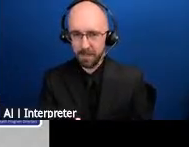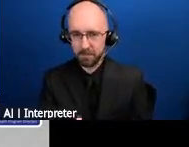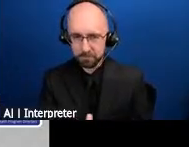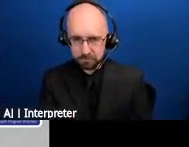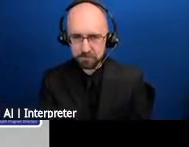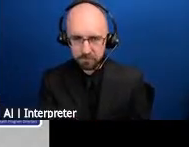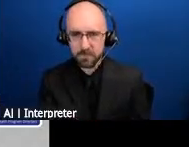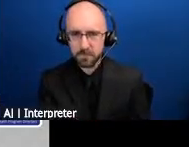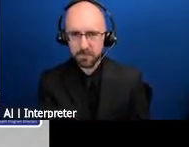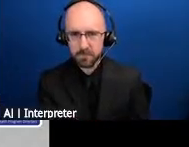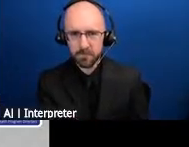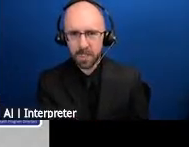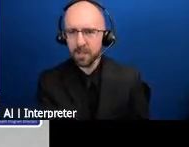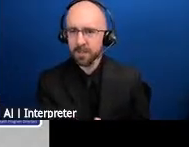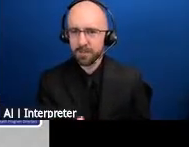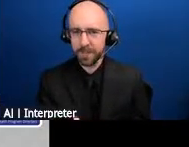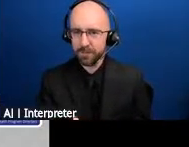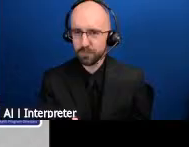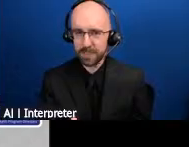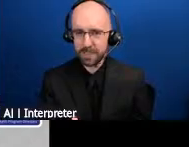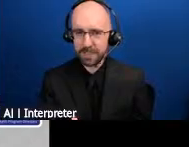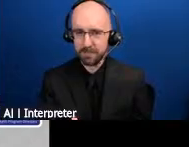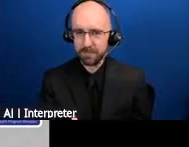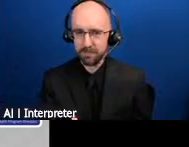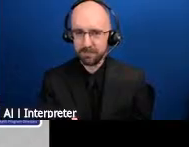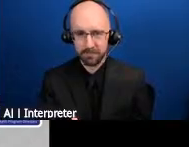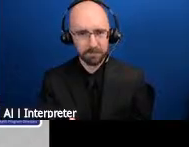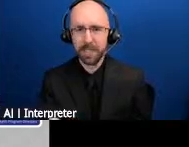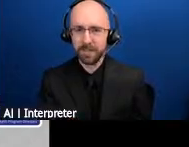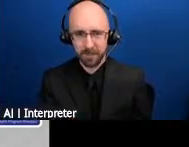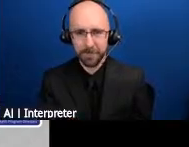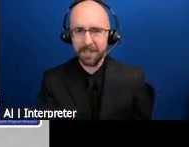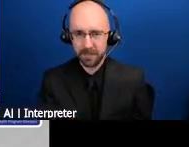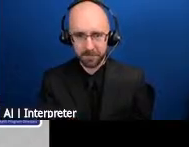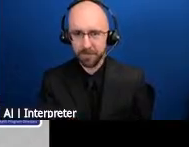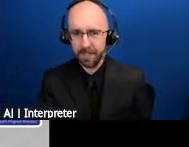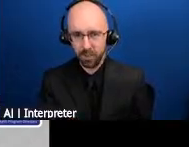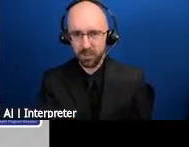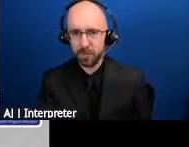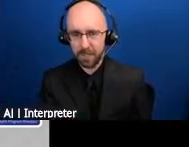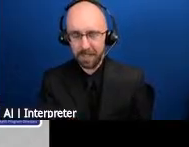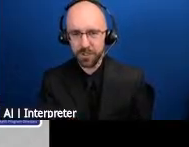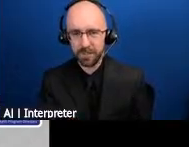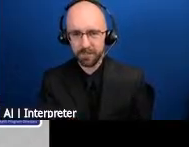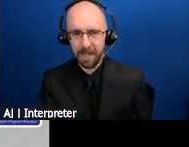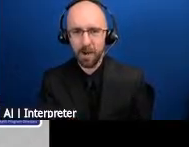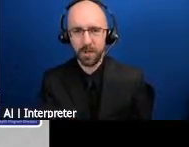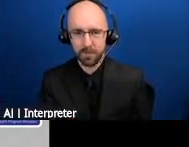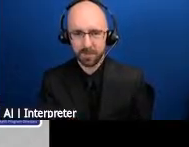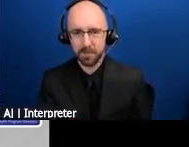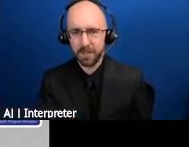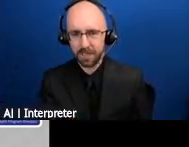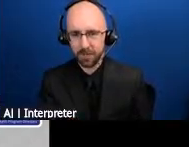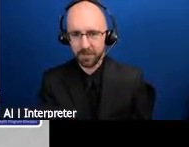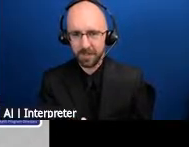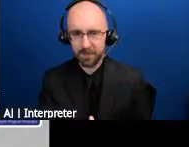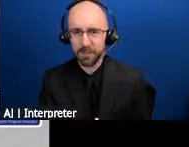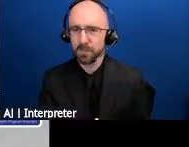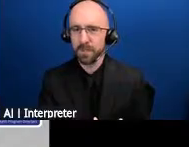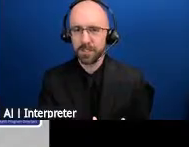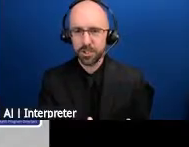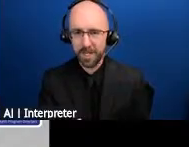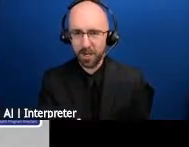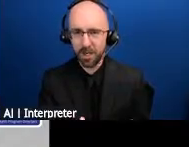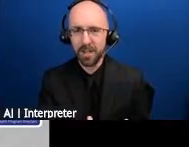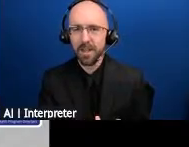from them. So that's really been effective in our communication, how we're able to communicate those things. So I